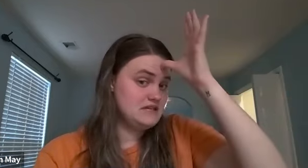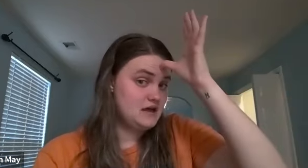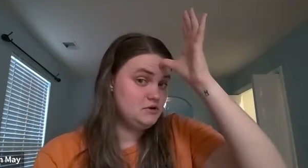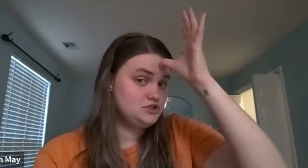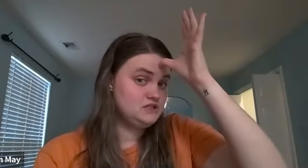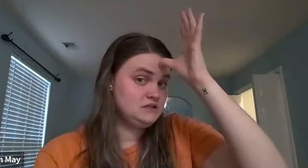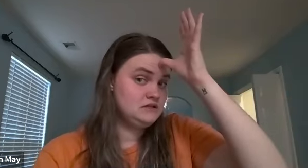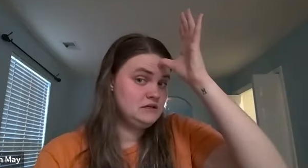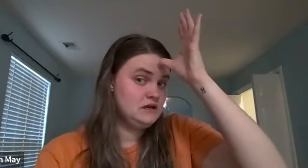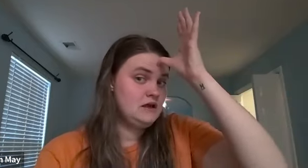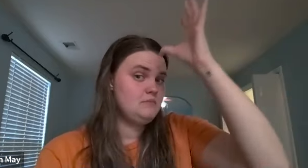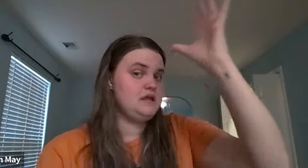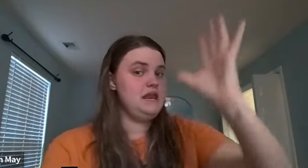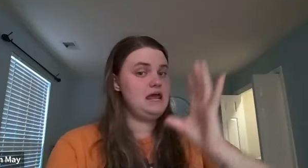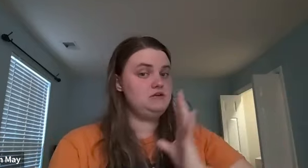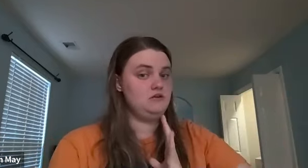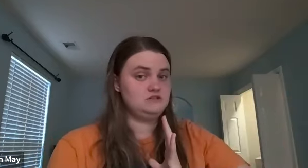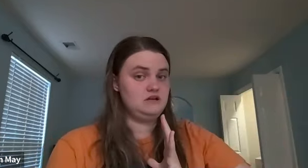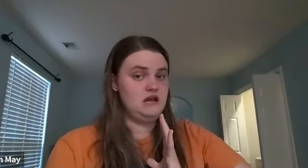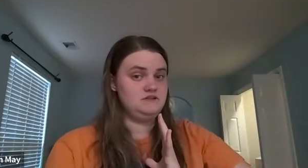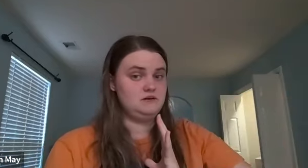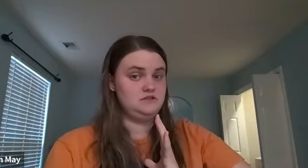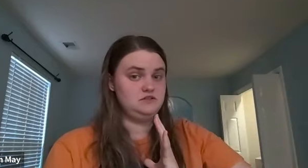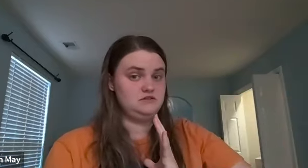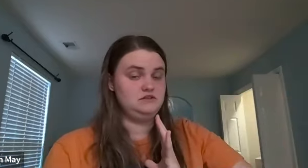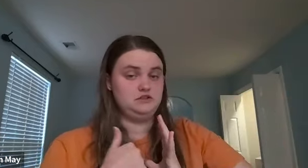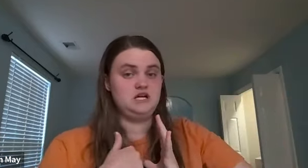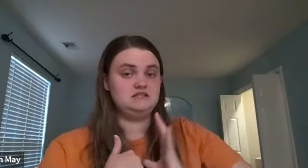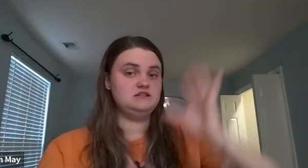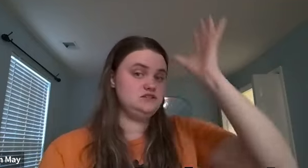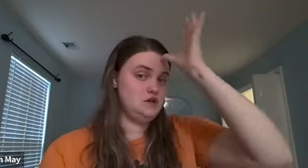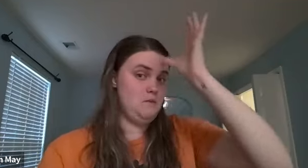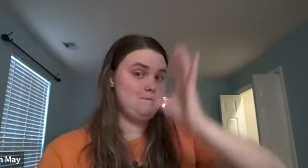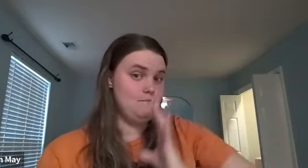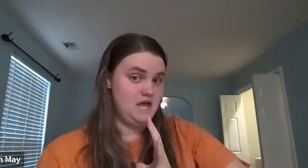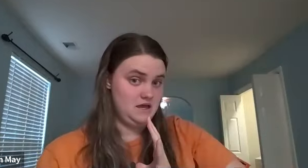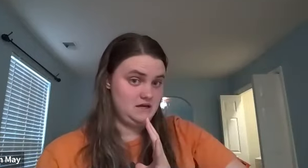dad motion, but now you're also going to have it come to your chest. So man,